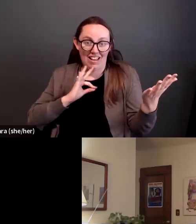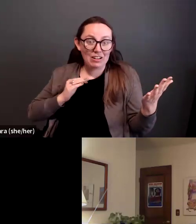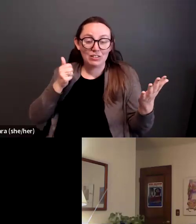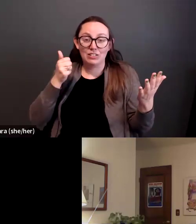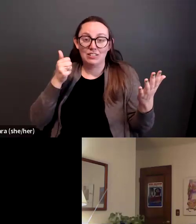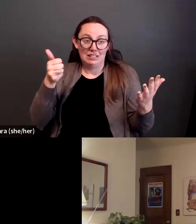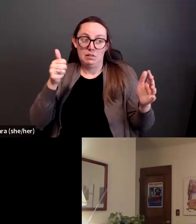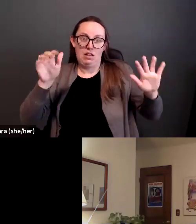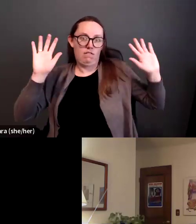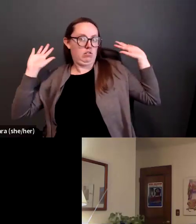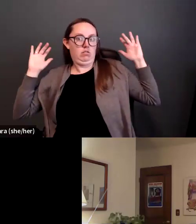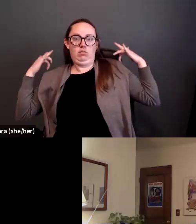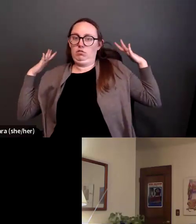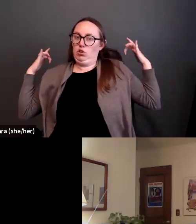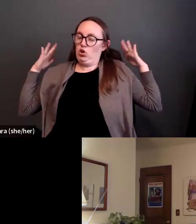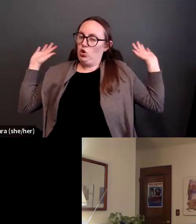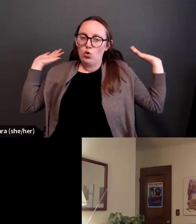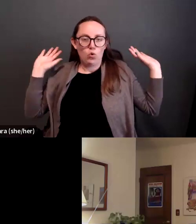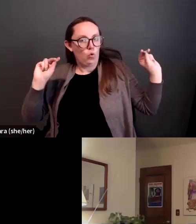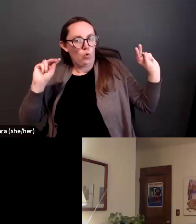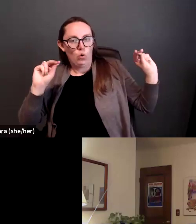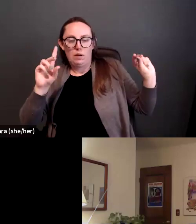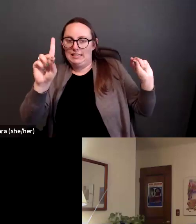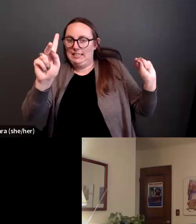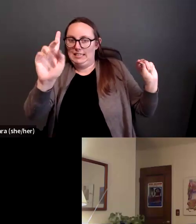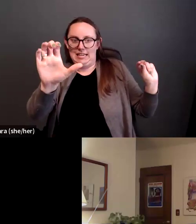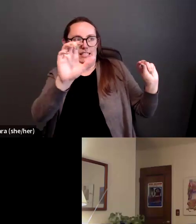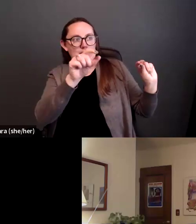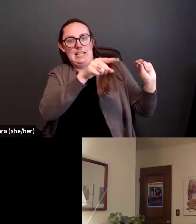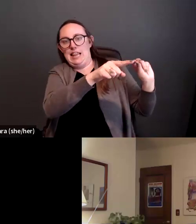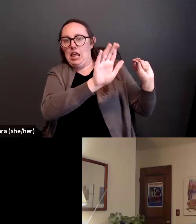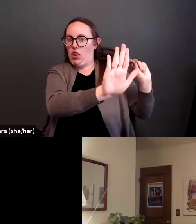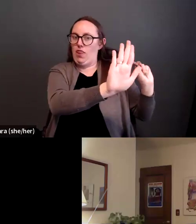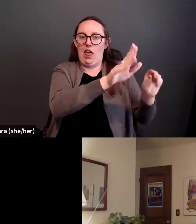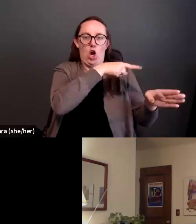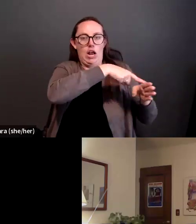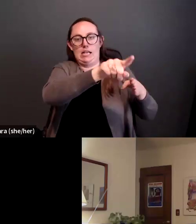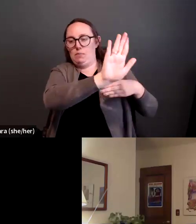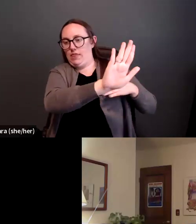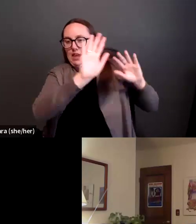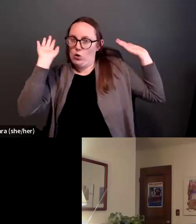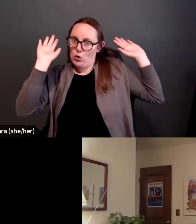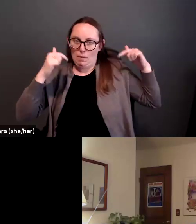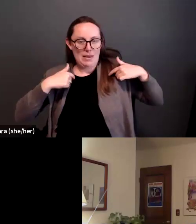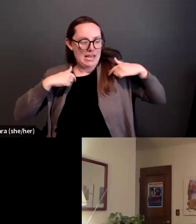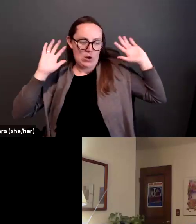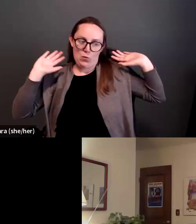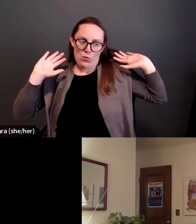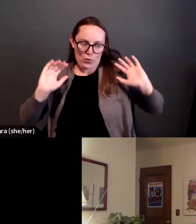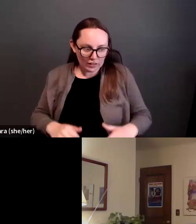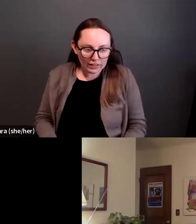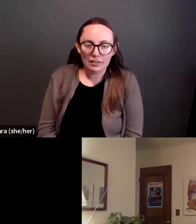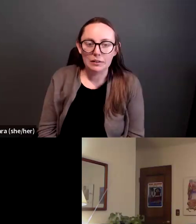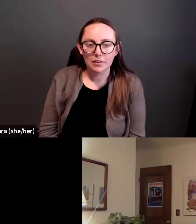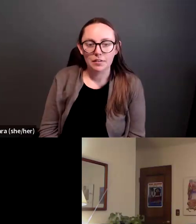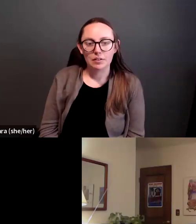it either, right? Let the Digital Knowledge Center take care of it. Yeah. But there's an opportunity in the work you're doing